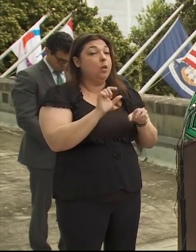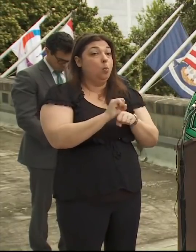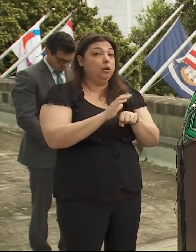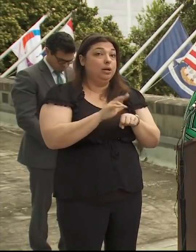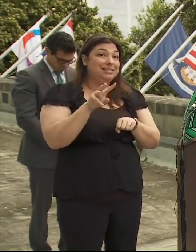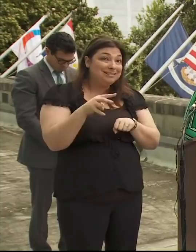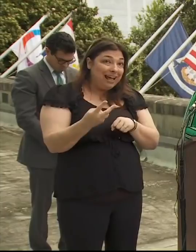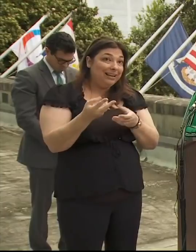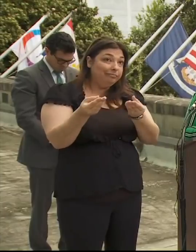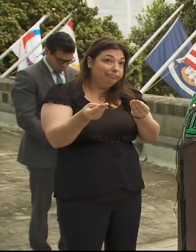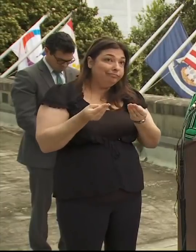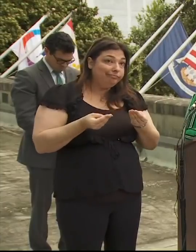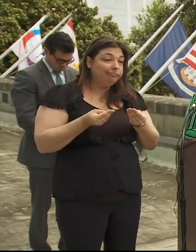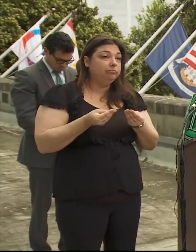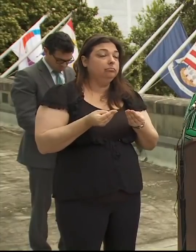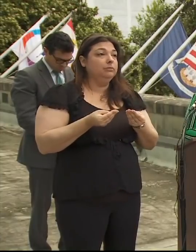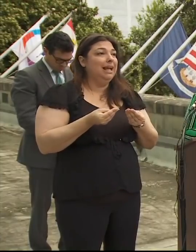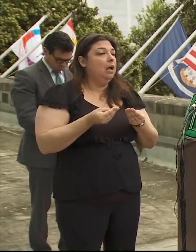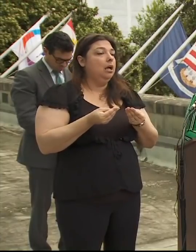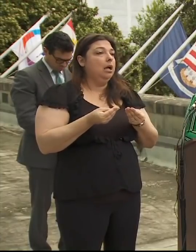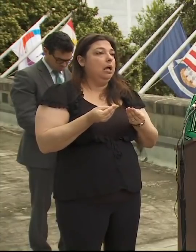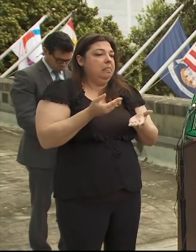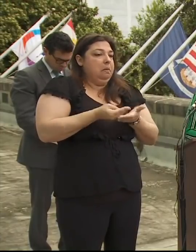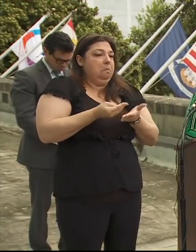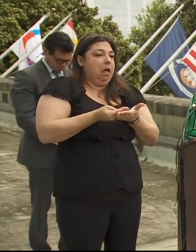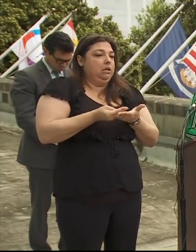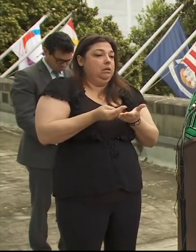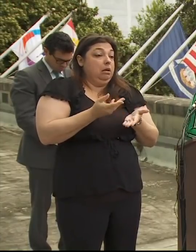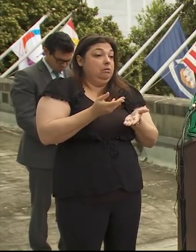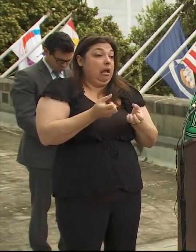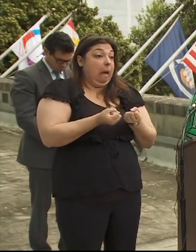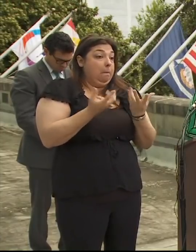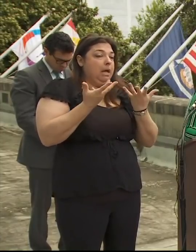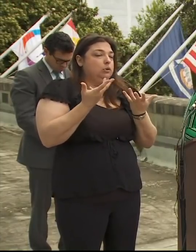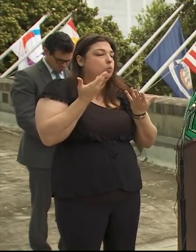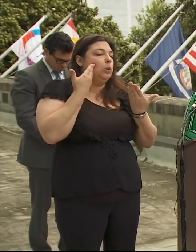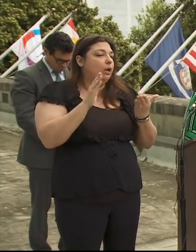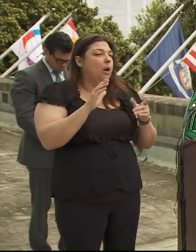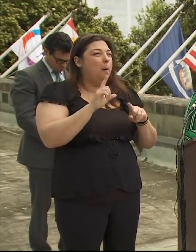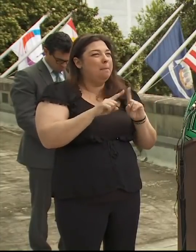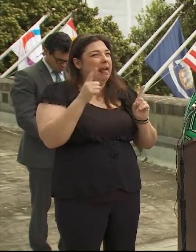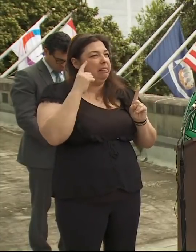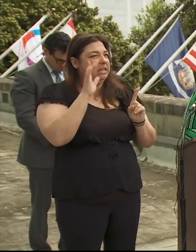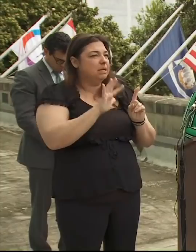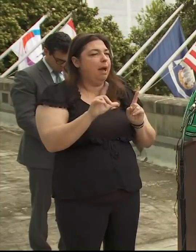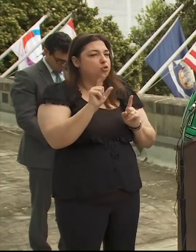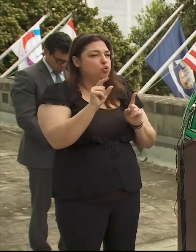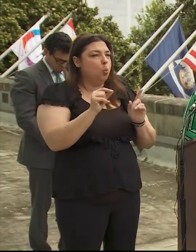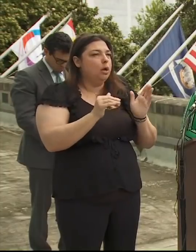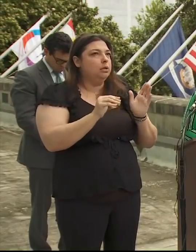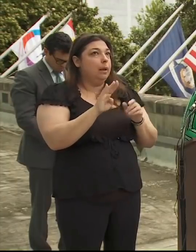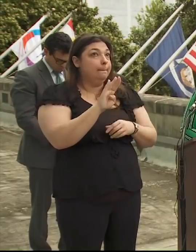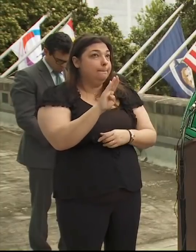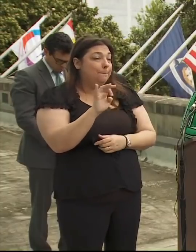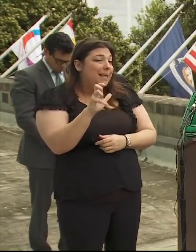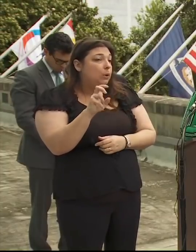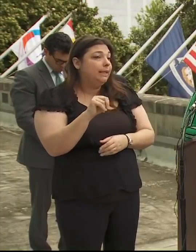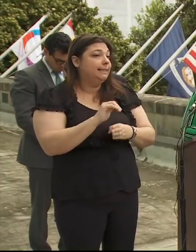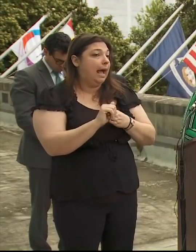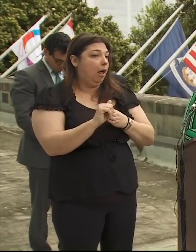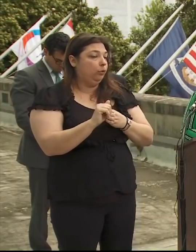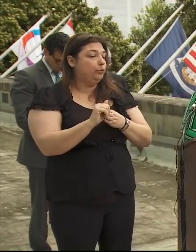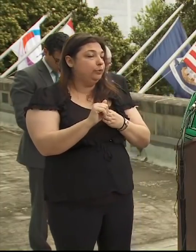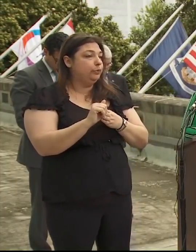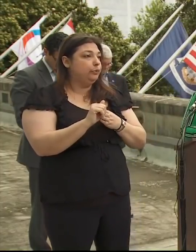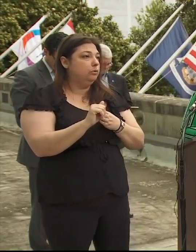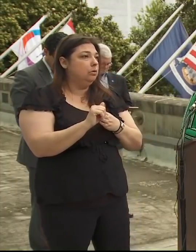package where a dollar amount is not very clear, but it's in the realm of about 20 billion. I'm told